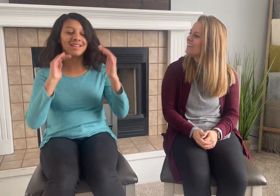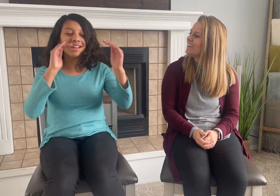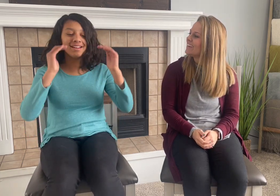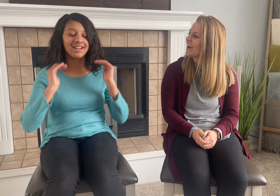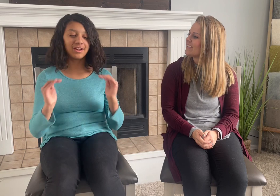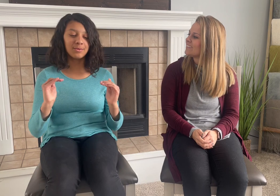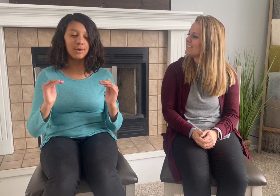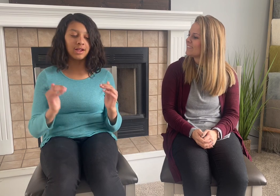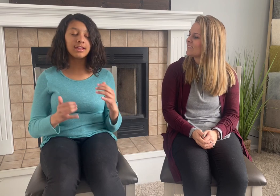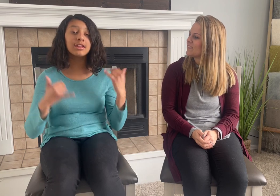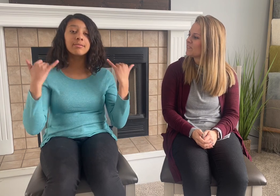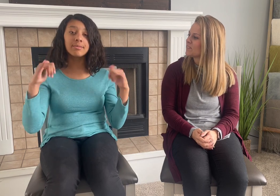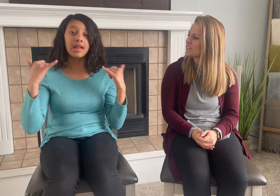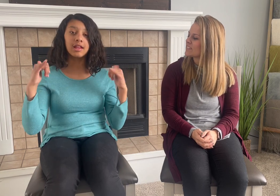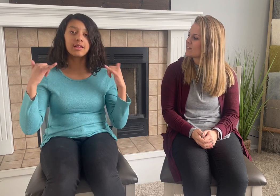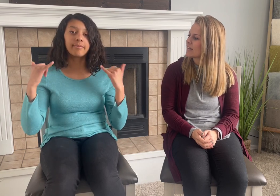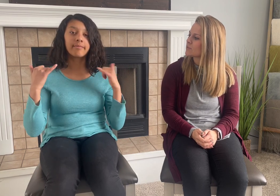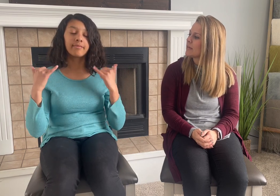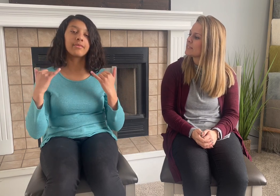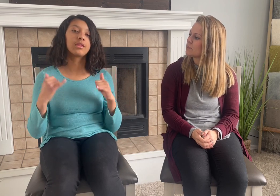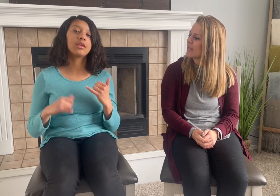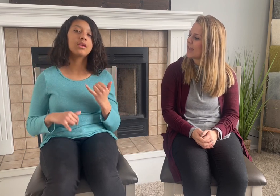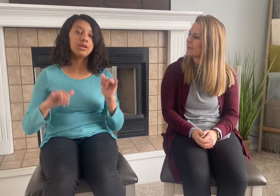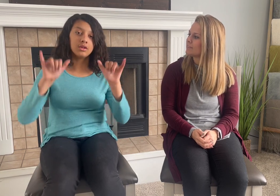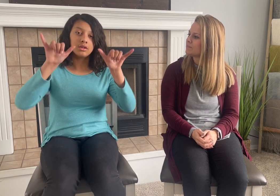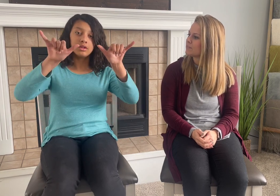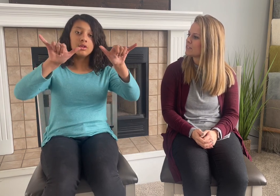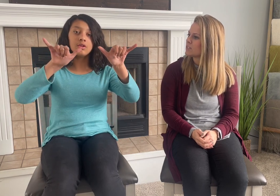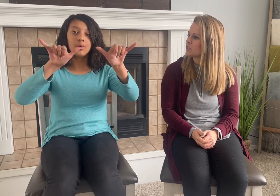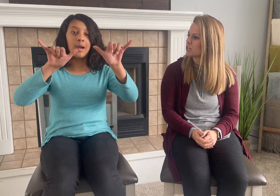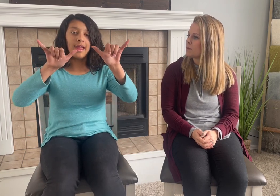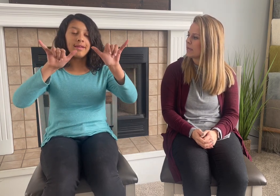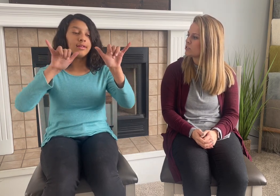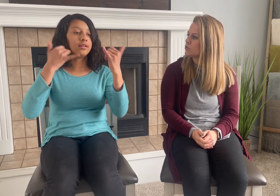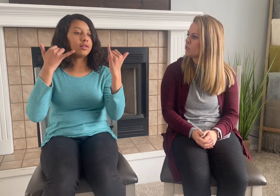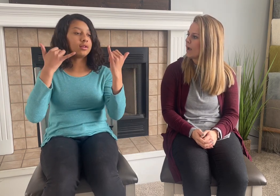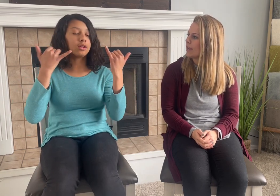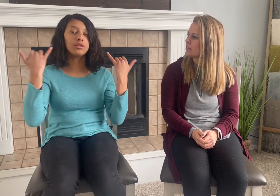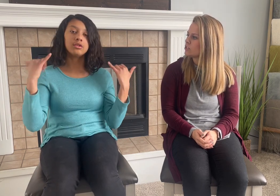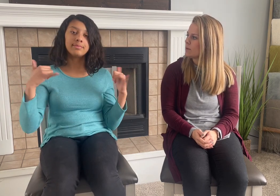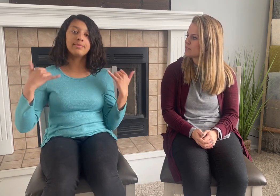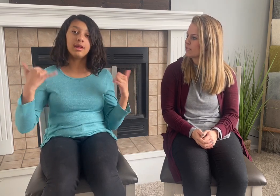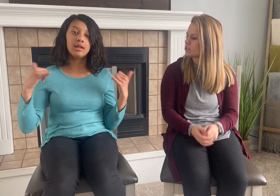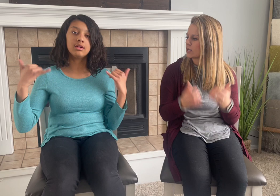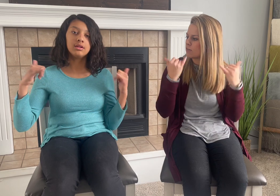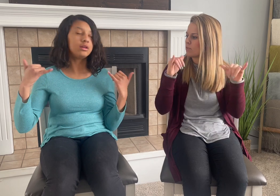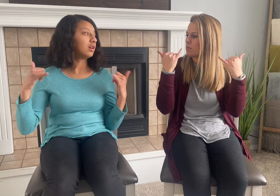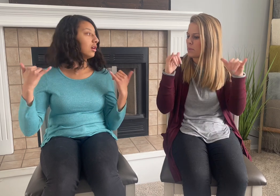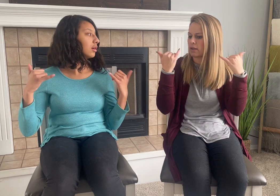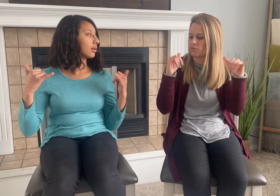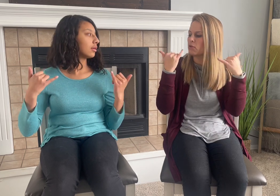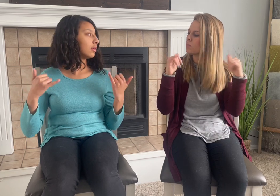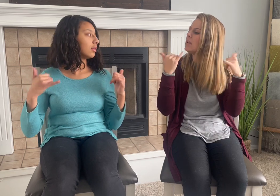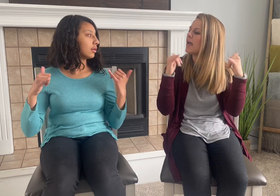Yeah. So the next one is play. So you're just going to make two Y handshapes and just going to flip them back and forth. Play.